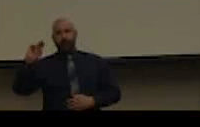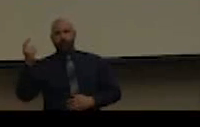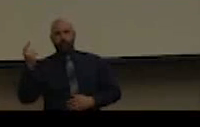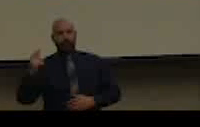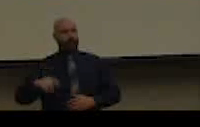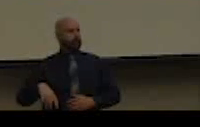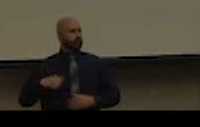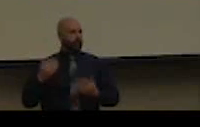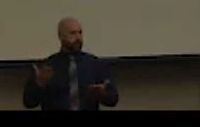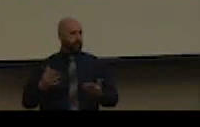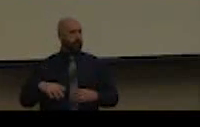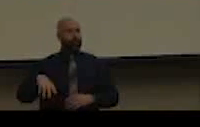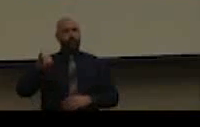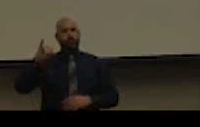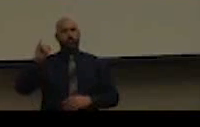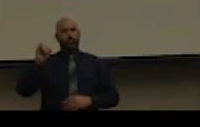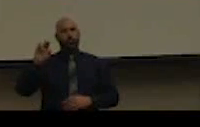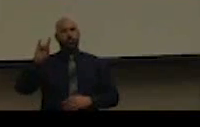Michael Tipton.